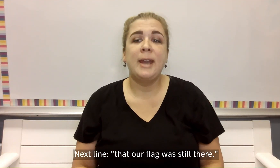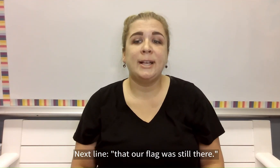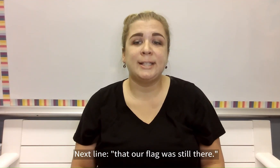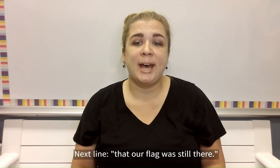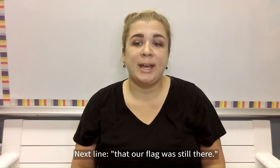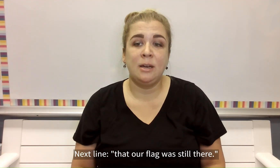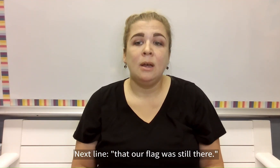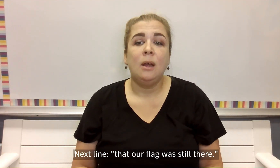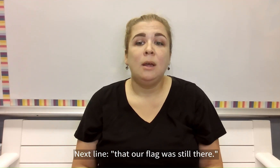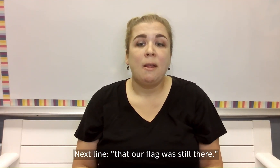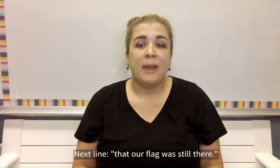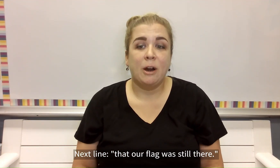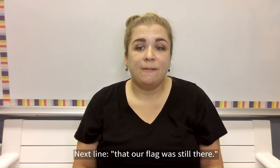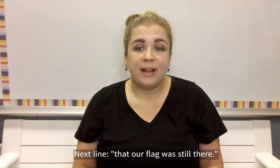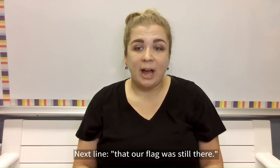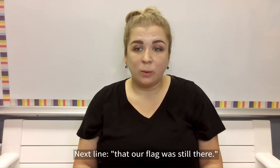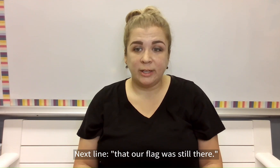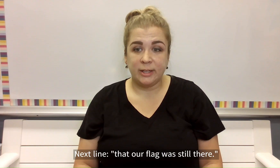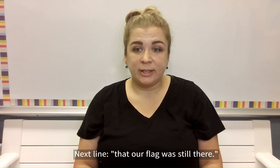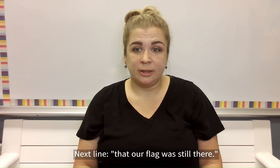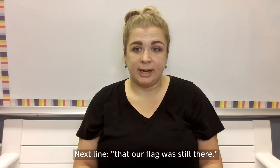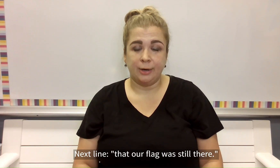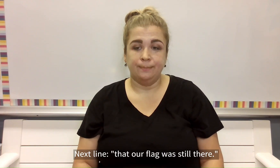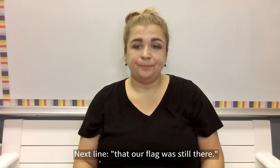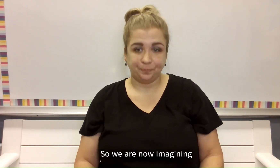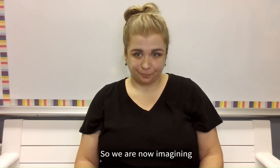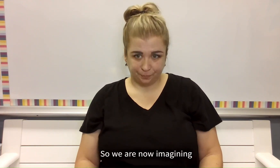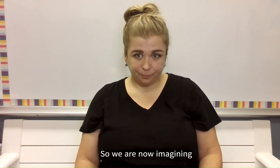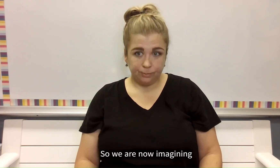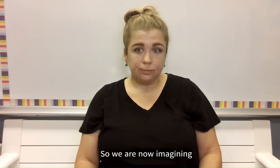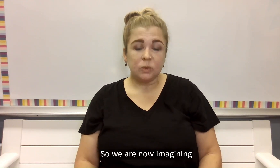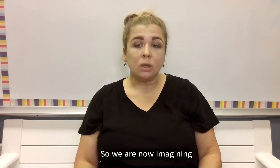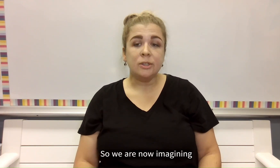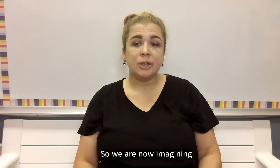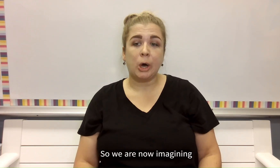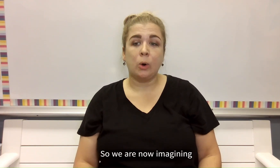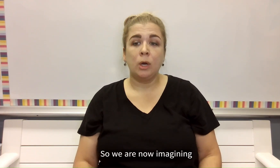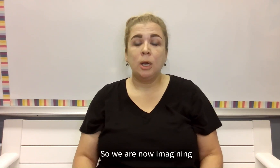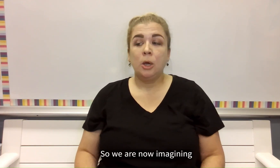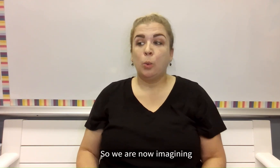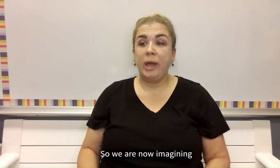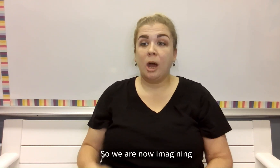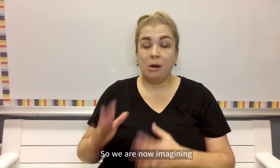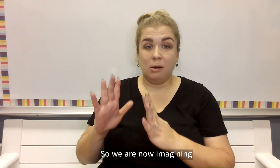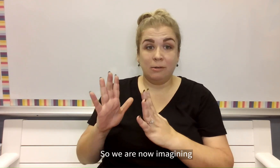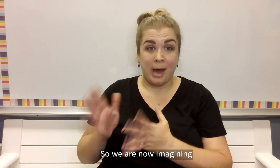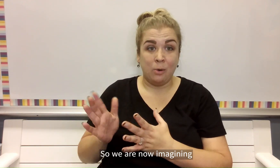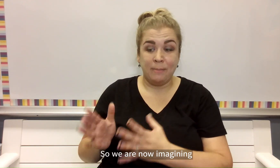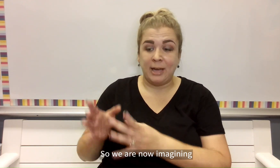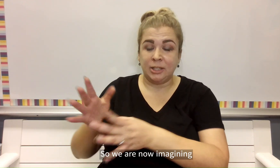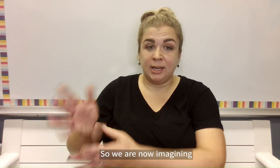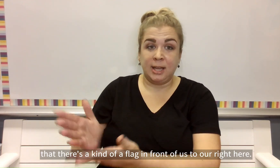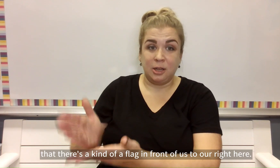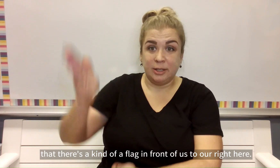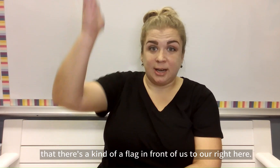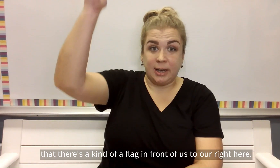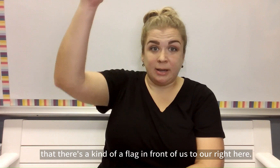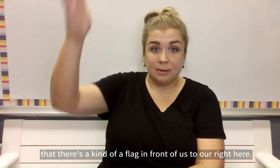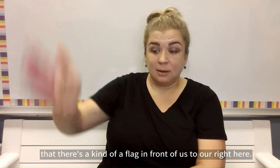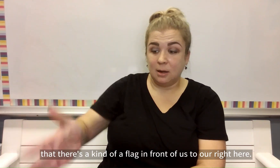Next line, that our flag was still there. So we are now imagining that there's a